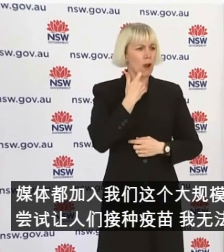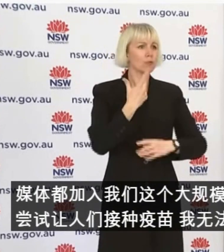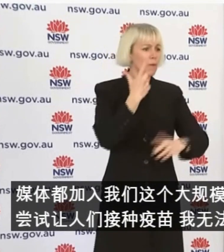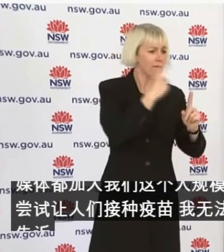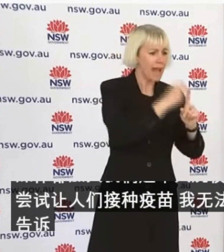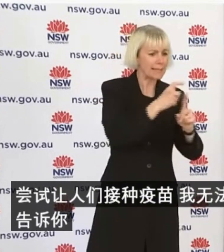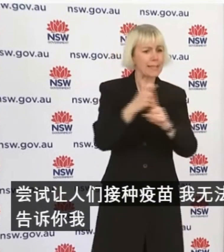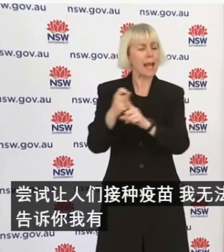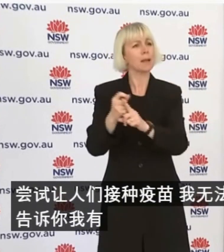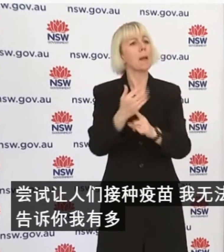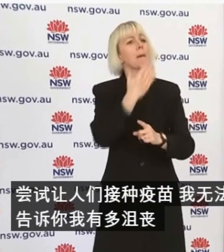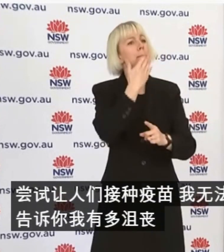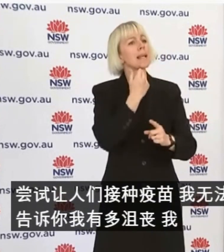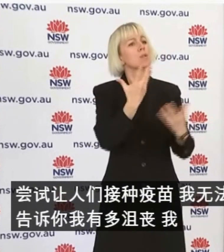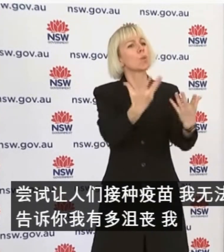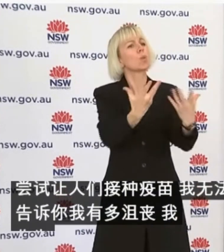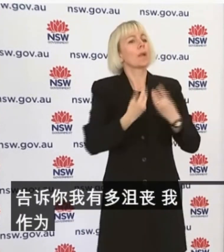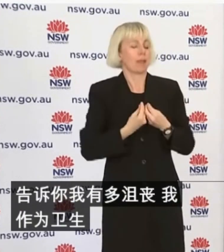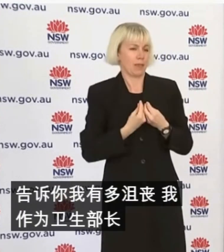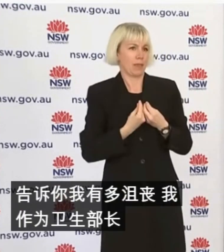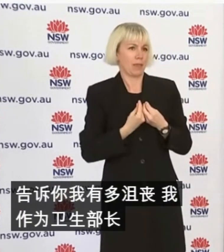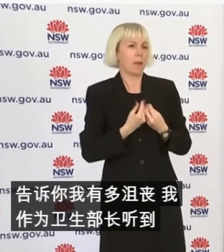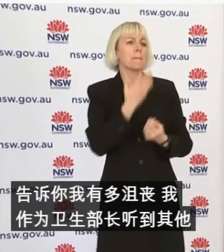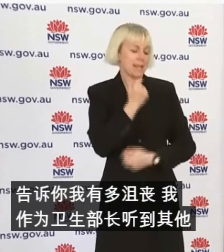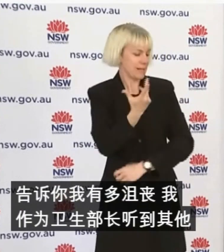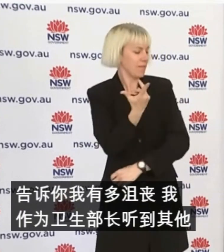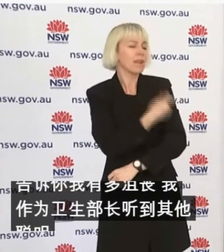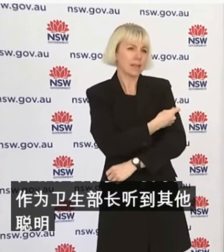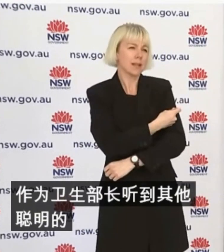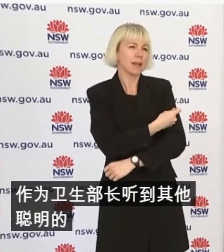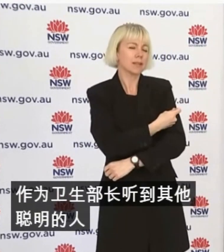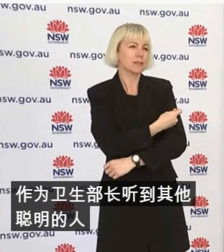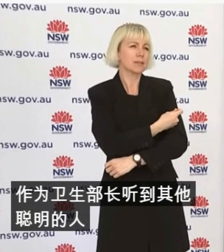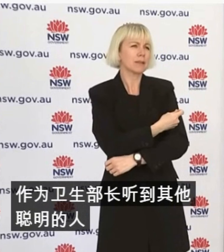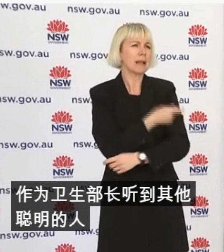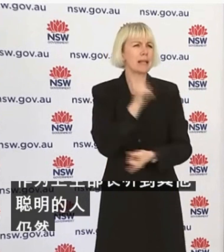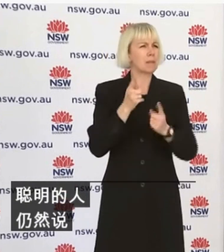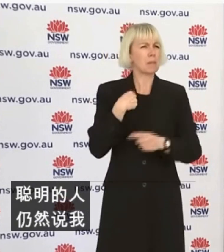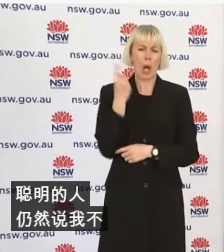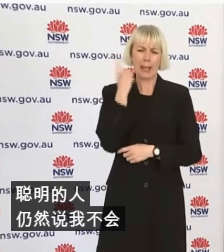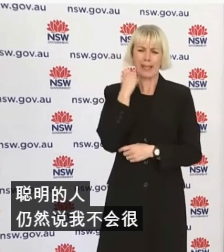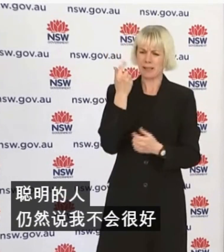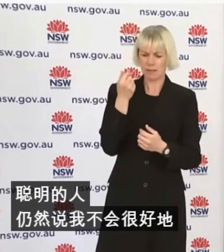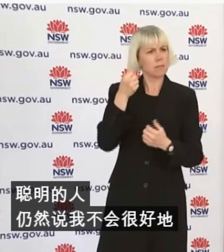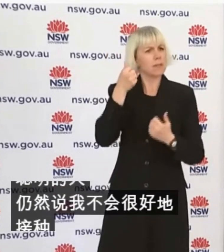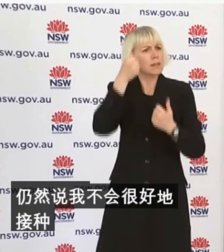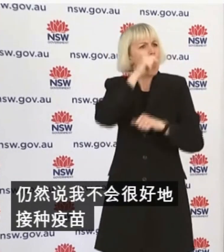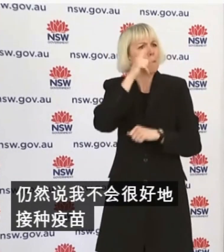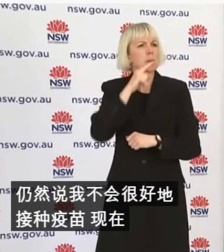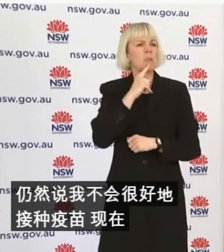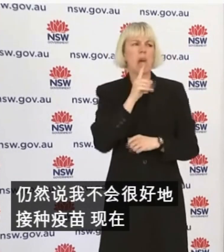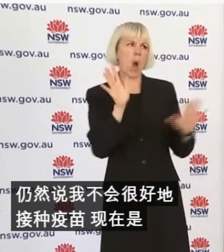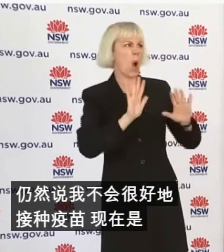I can't tell you how frustrated I am as Health Minister to hear otherwise intelligent people still saying, I'm not going to get